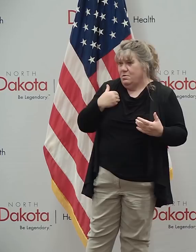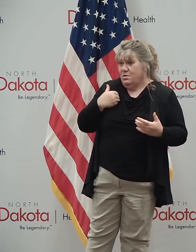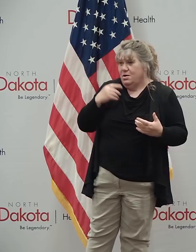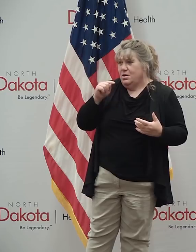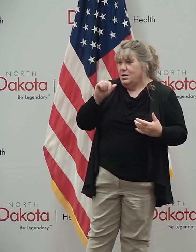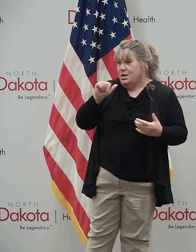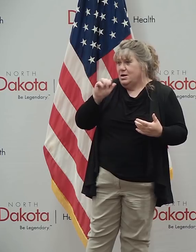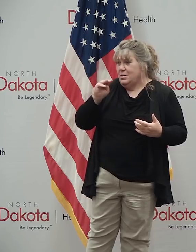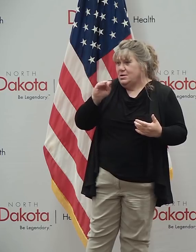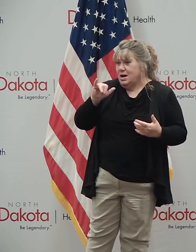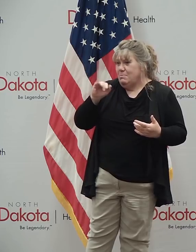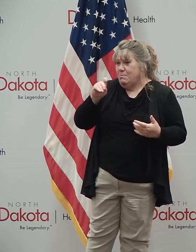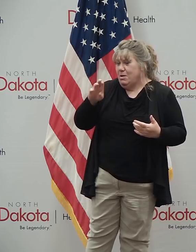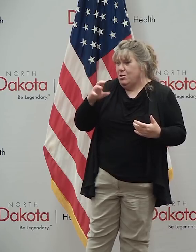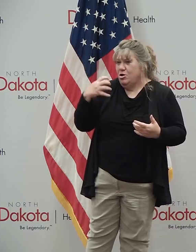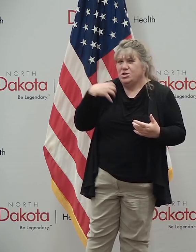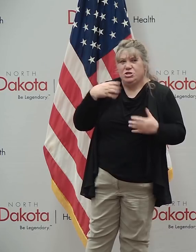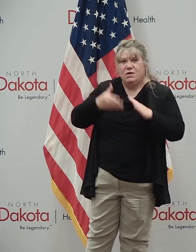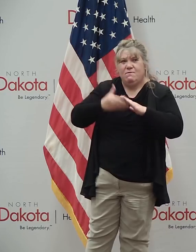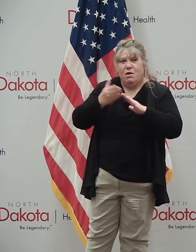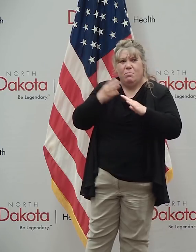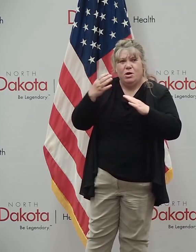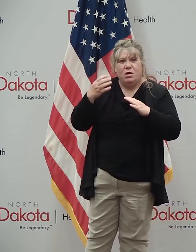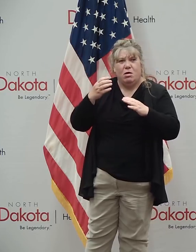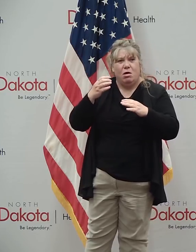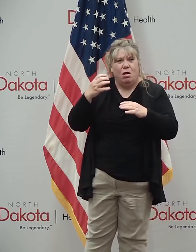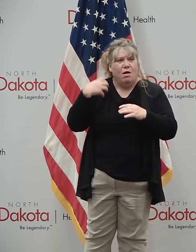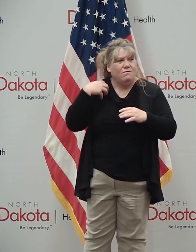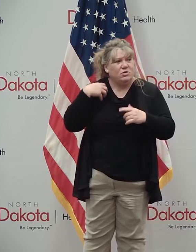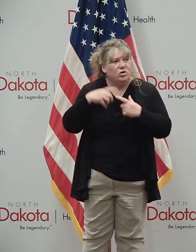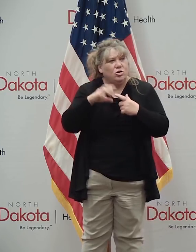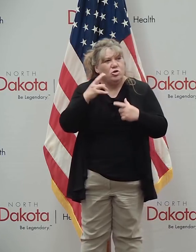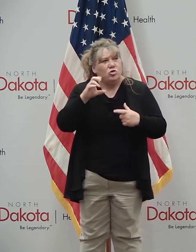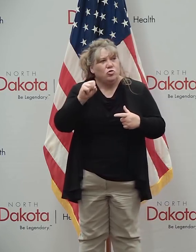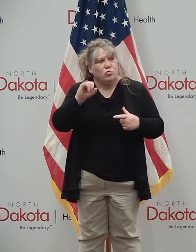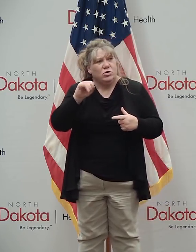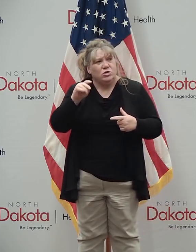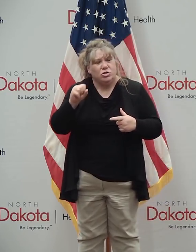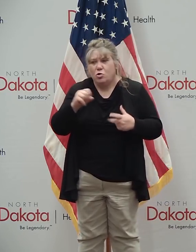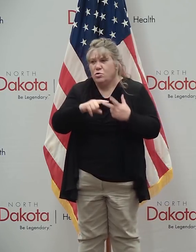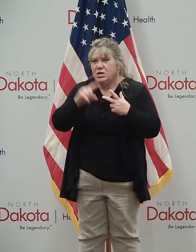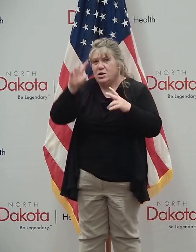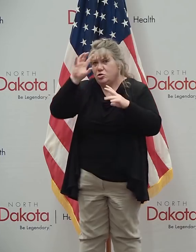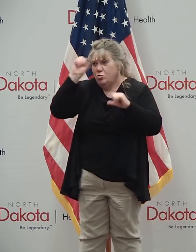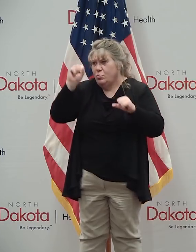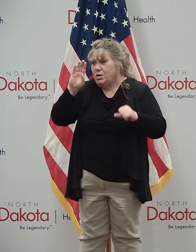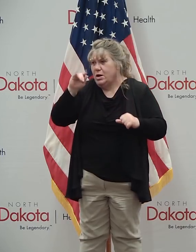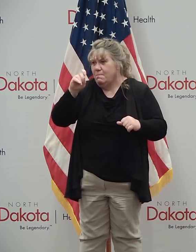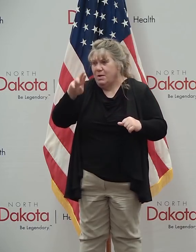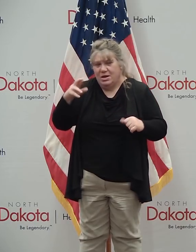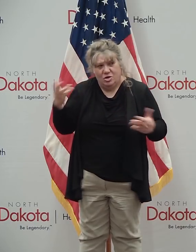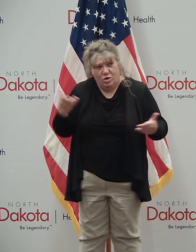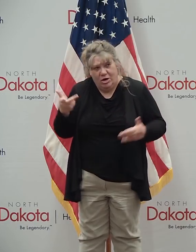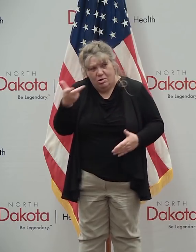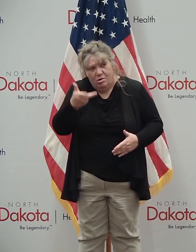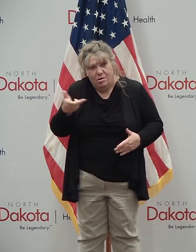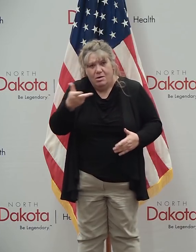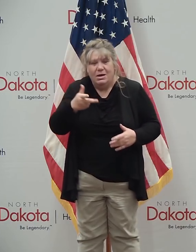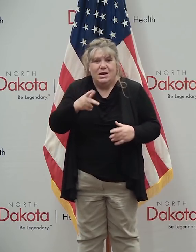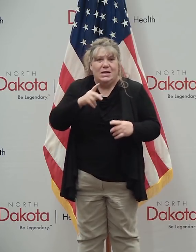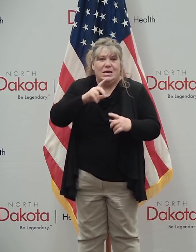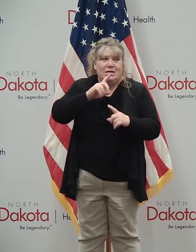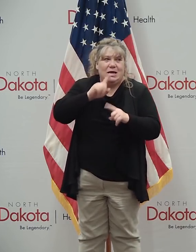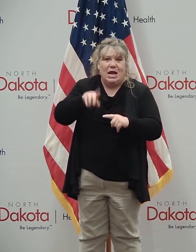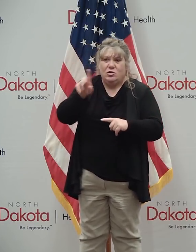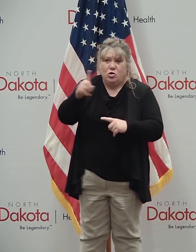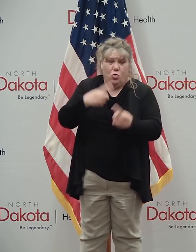Tammy Miller, our Chief Operating Officer, Chris Jones, and Superintendent Baesler here to answer questions, and